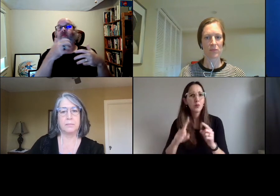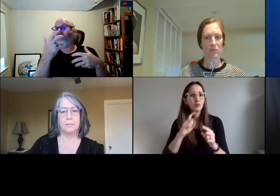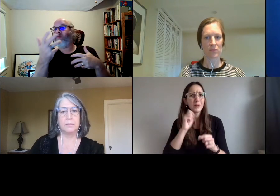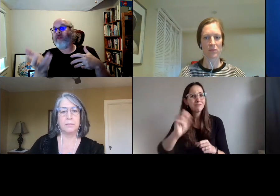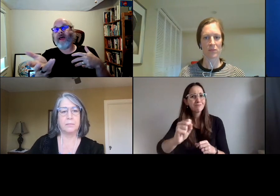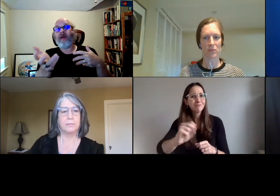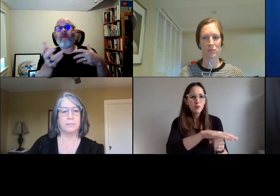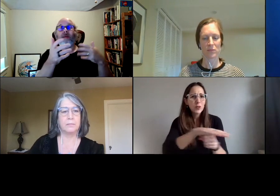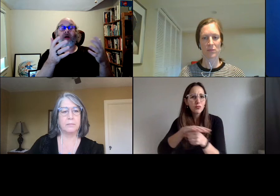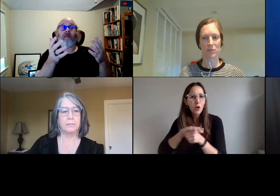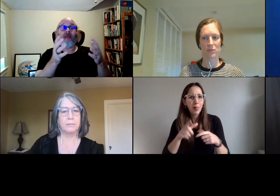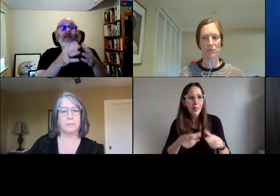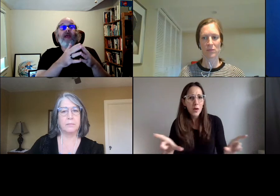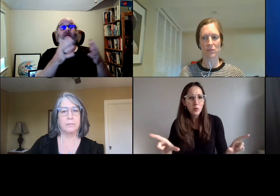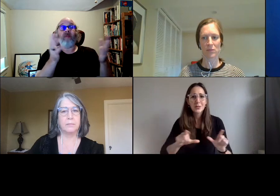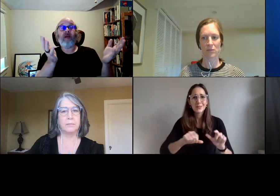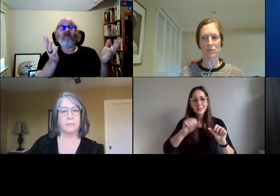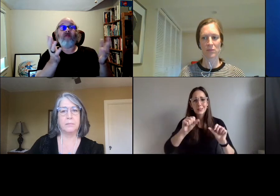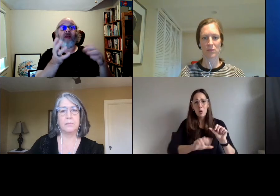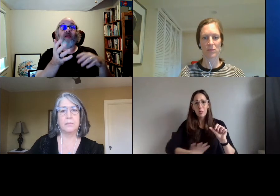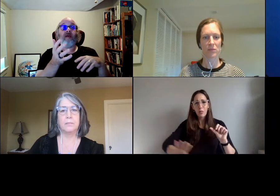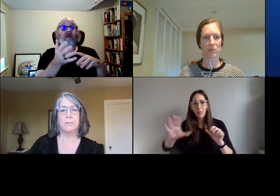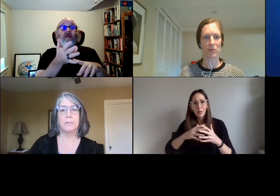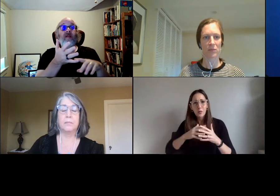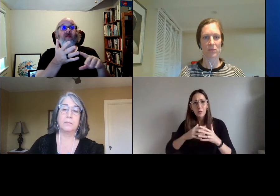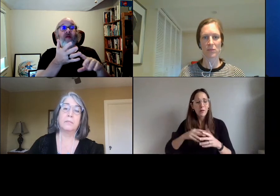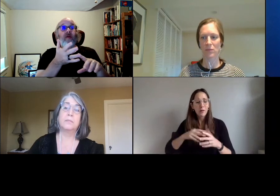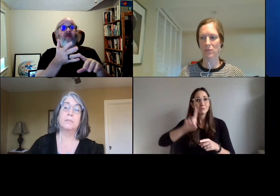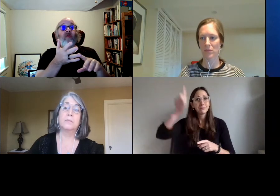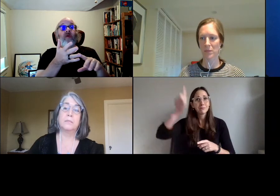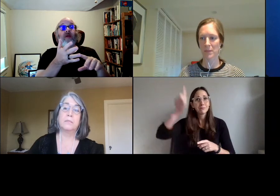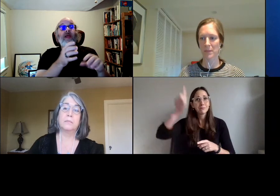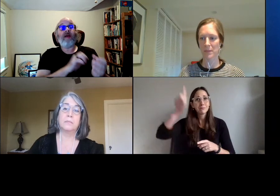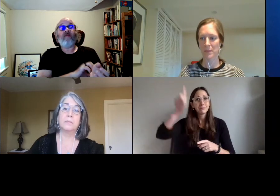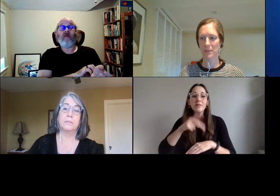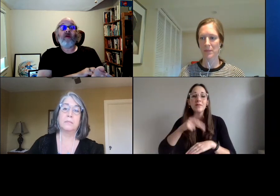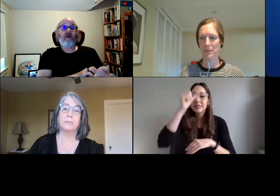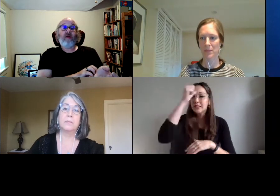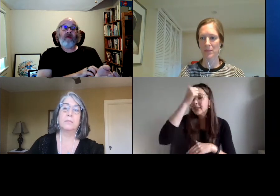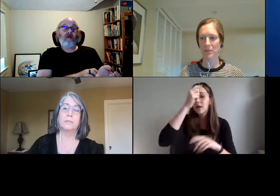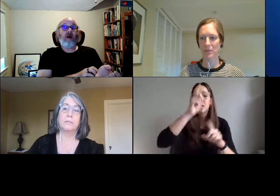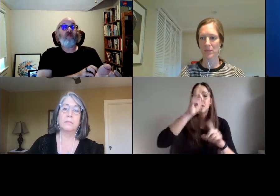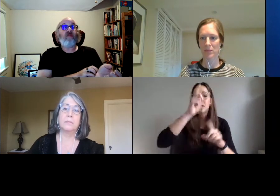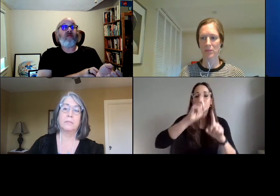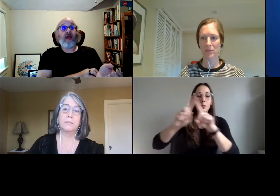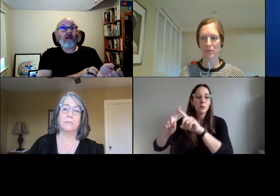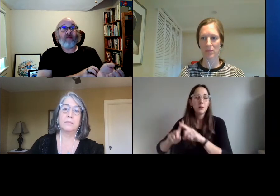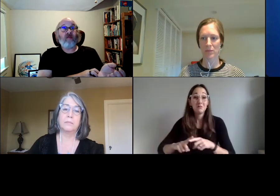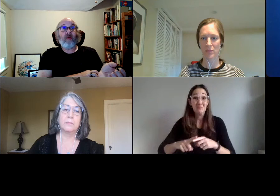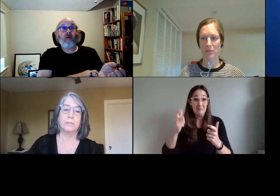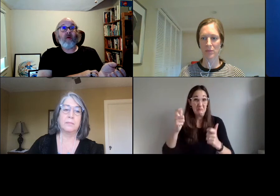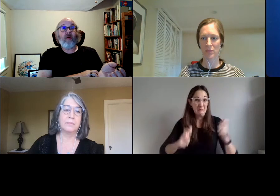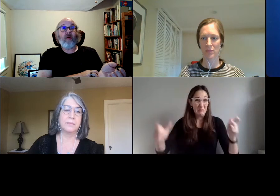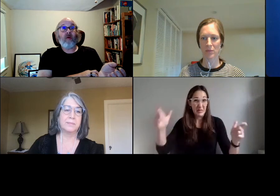regional slang pop up. And then again, in places like India and the Philippines, where you already have hundreds of dialects of